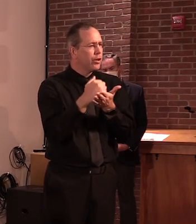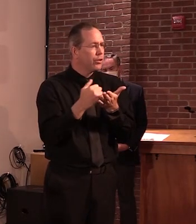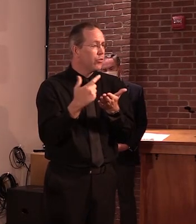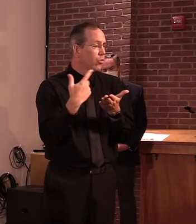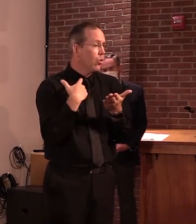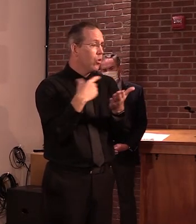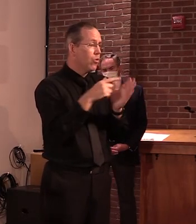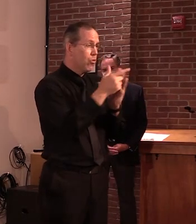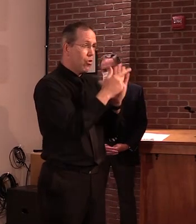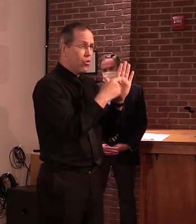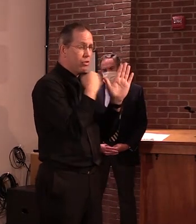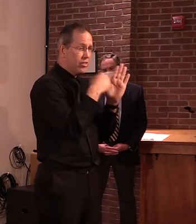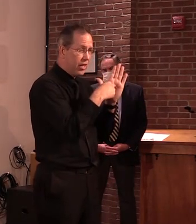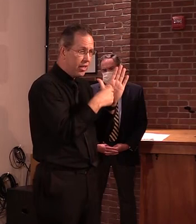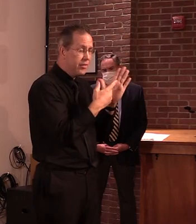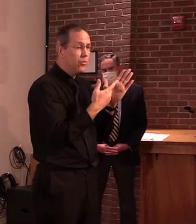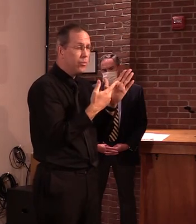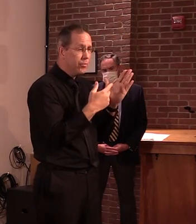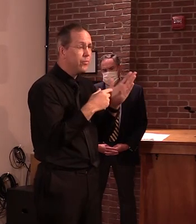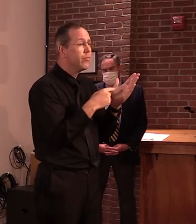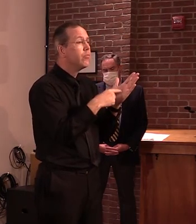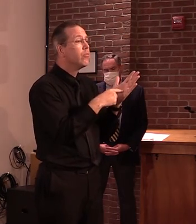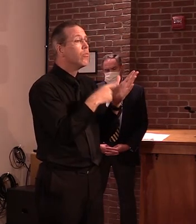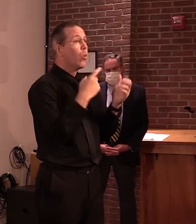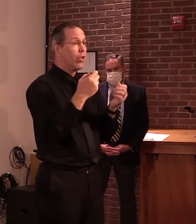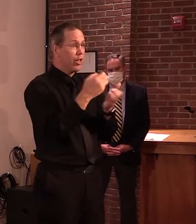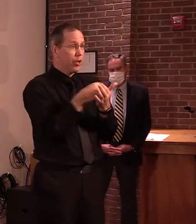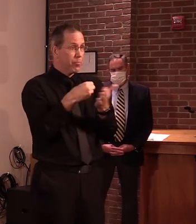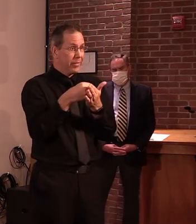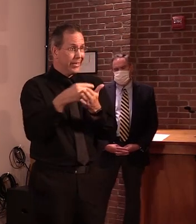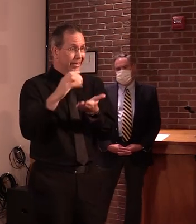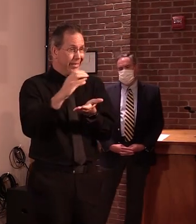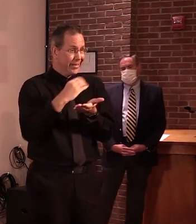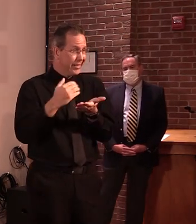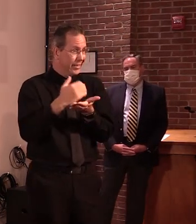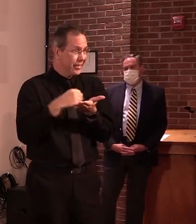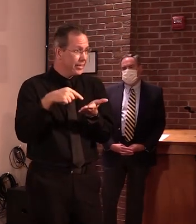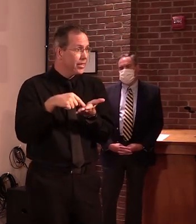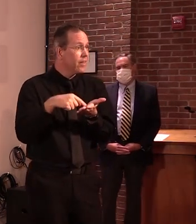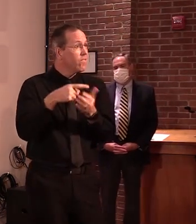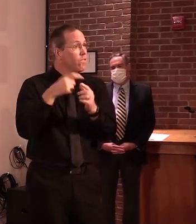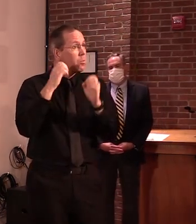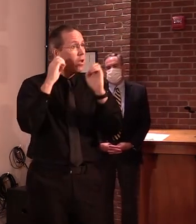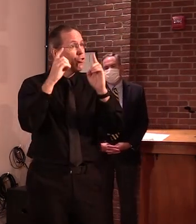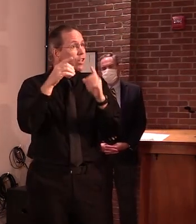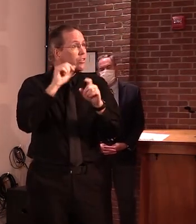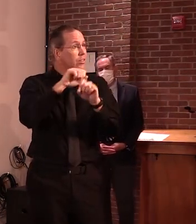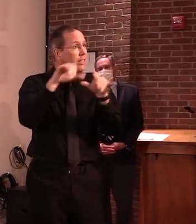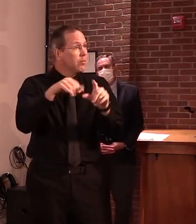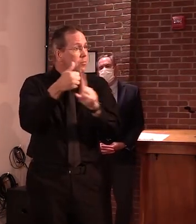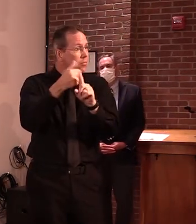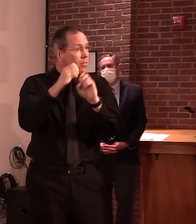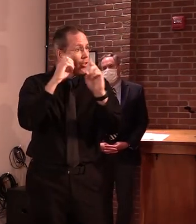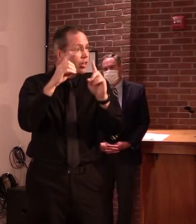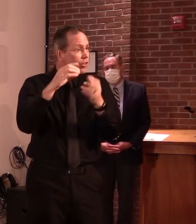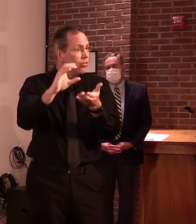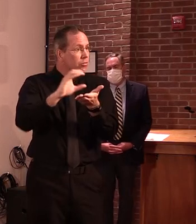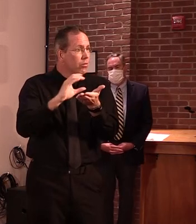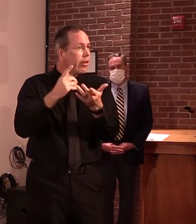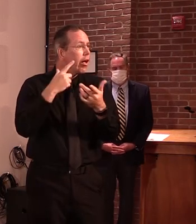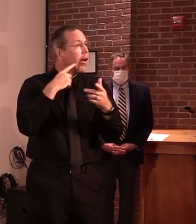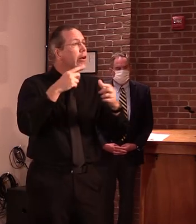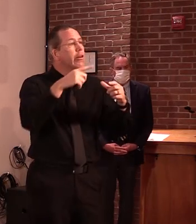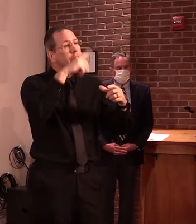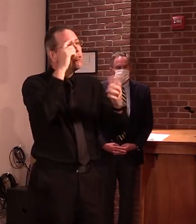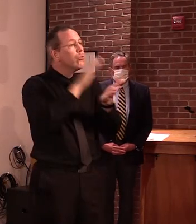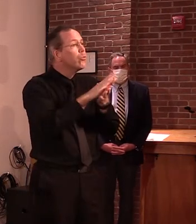a wage from an educational institution and that educational institution has normal breaks in employment, whether it be for